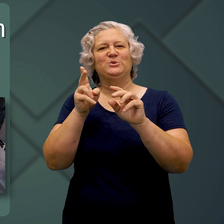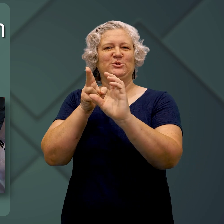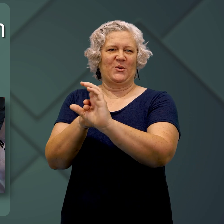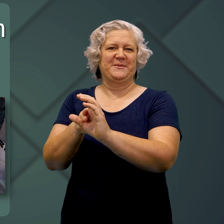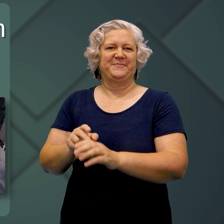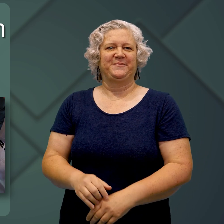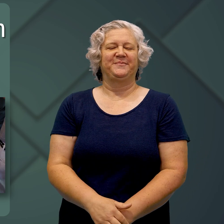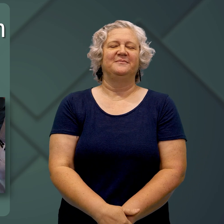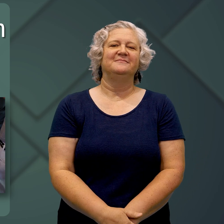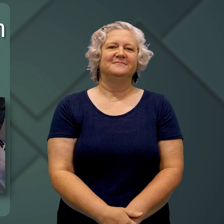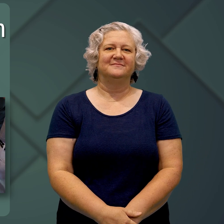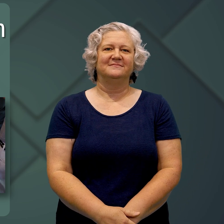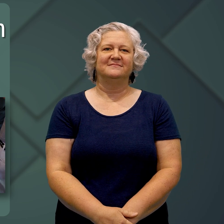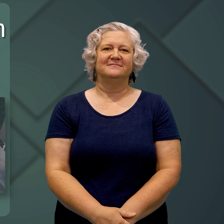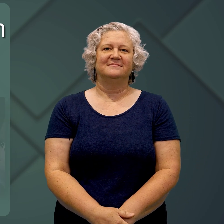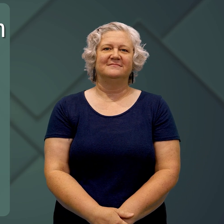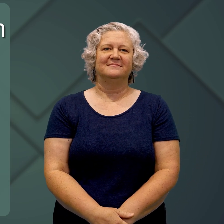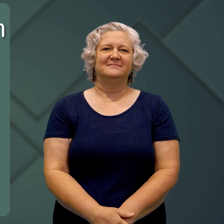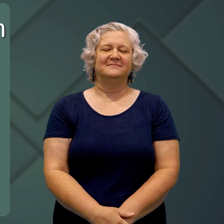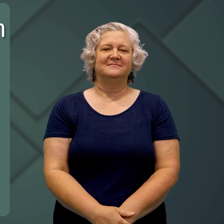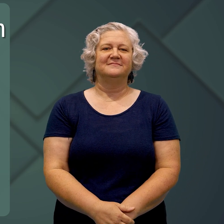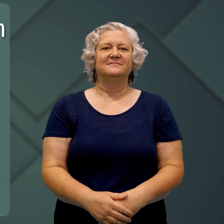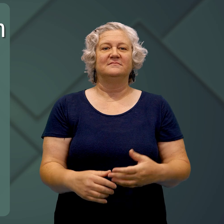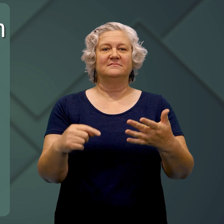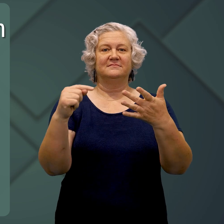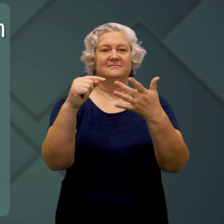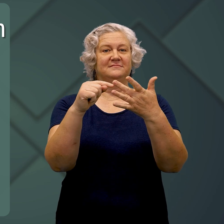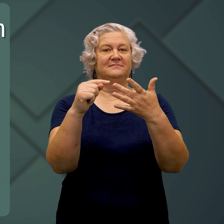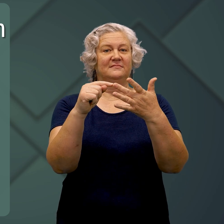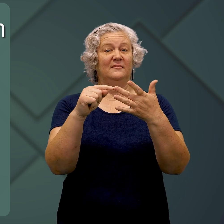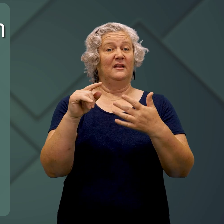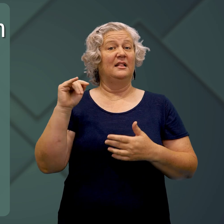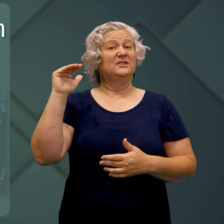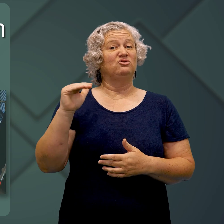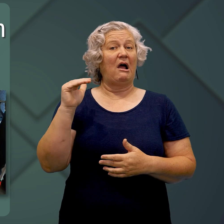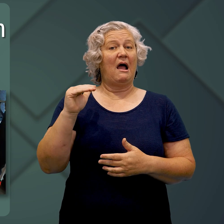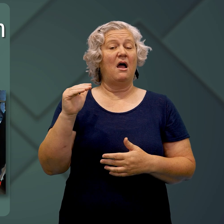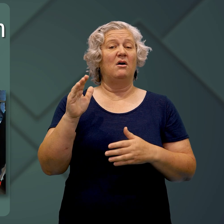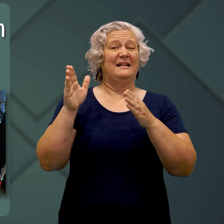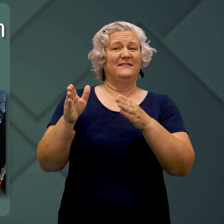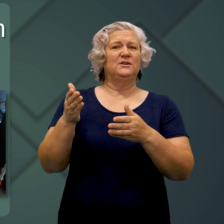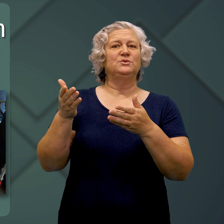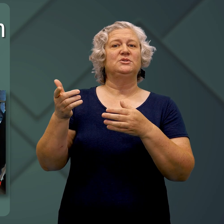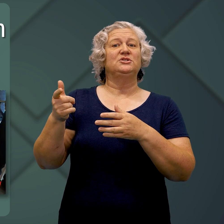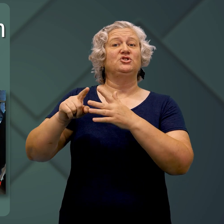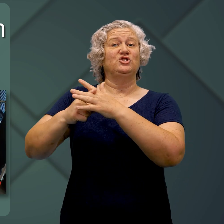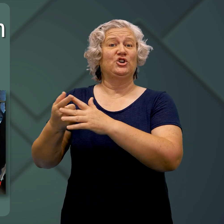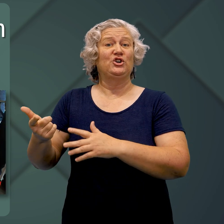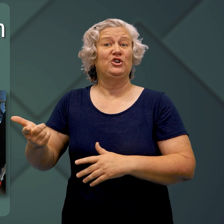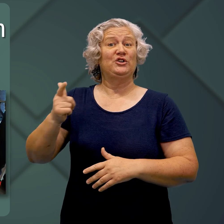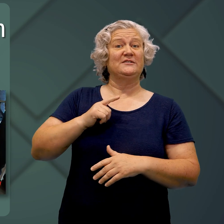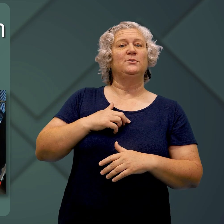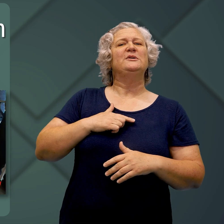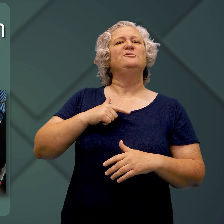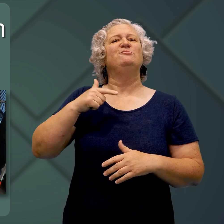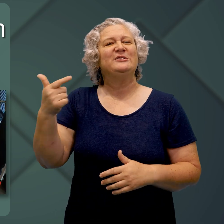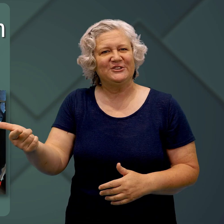permission to join. The child or individual serves and